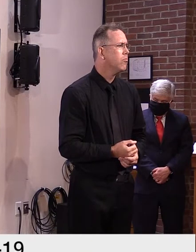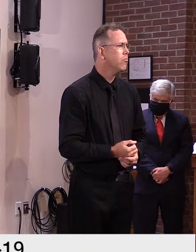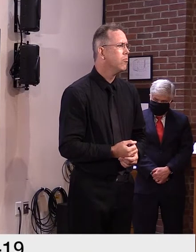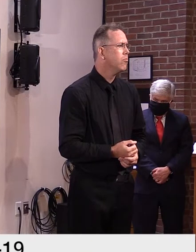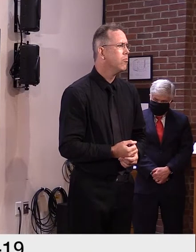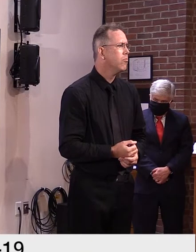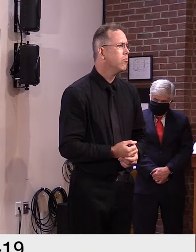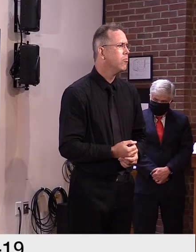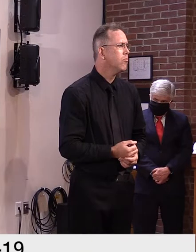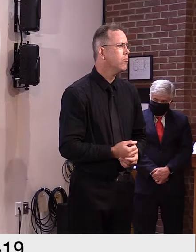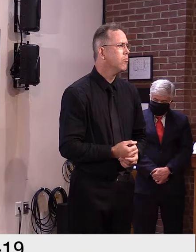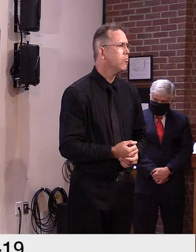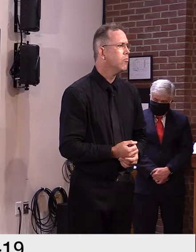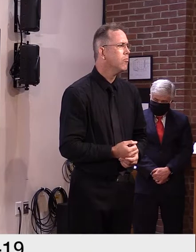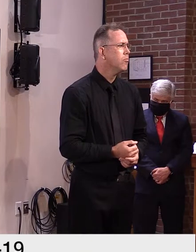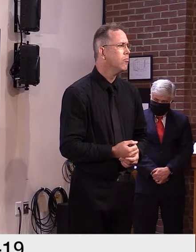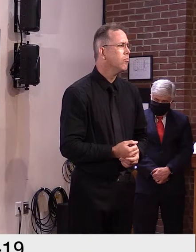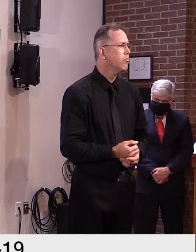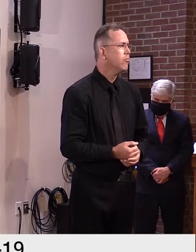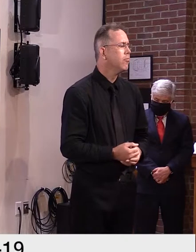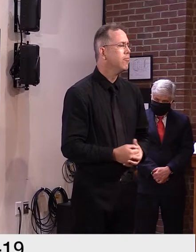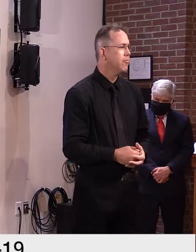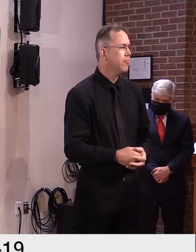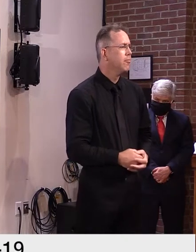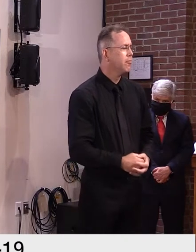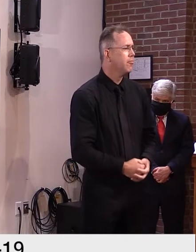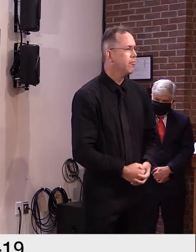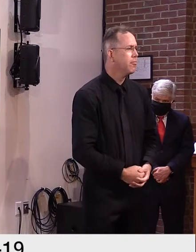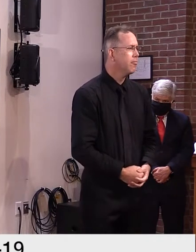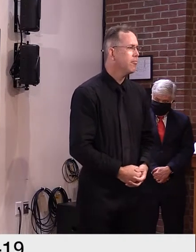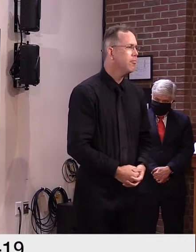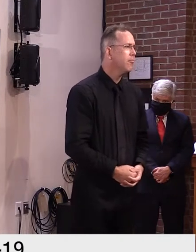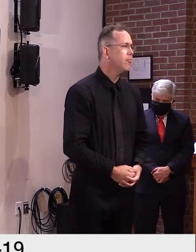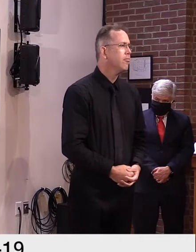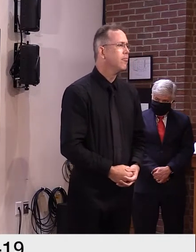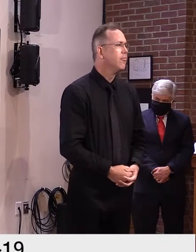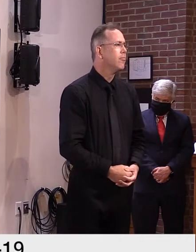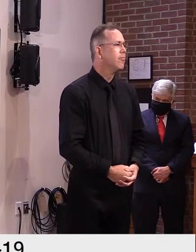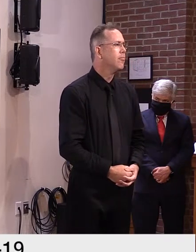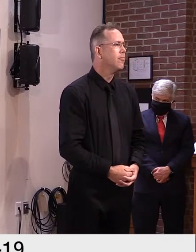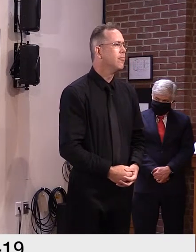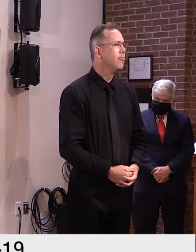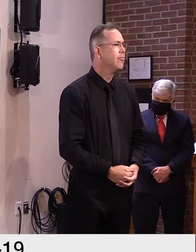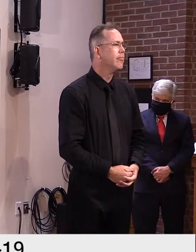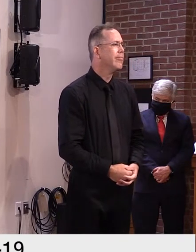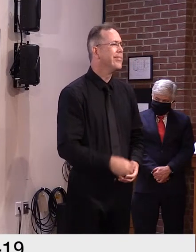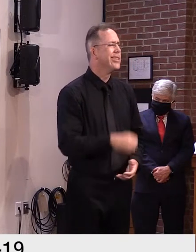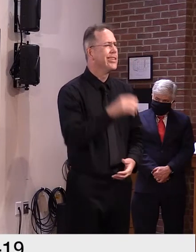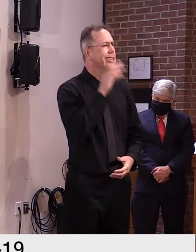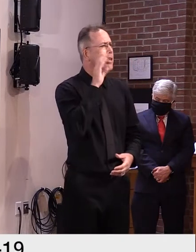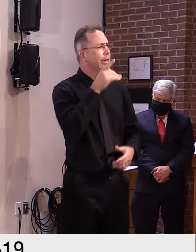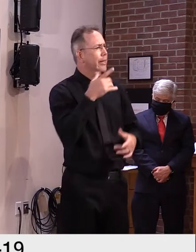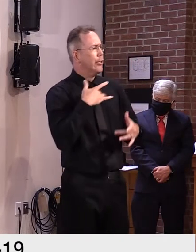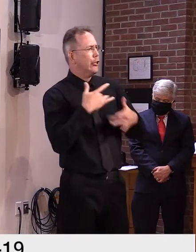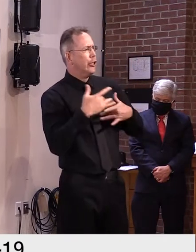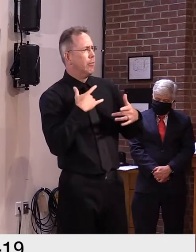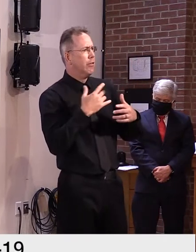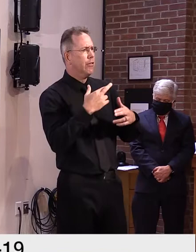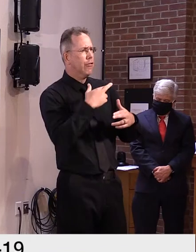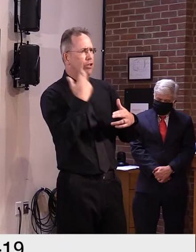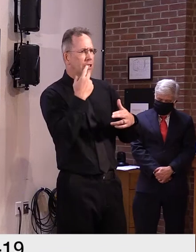spigot a little more to let the economy get going again,